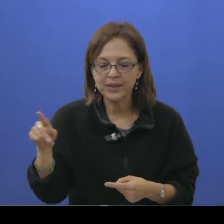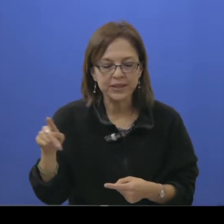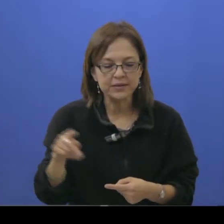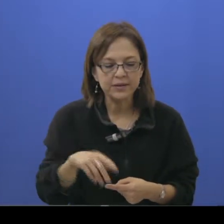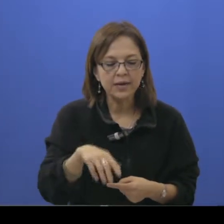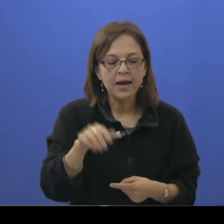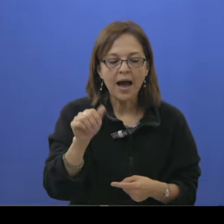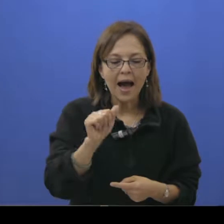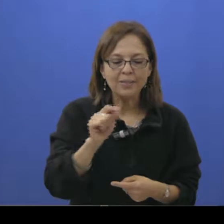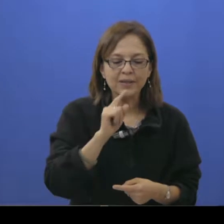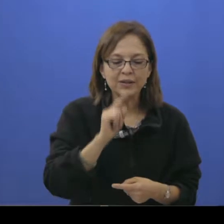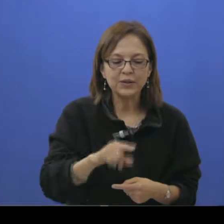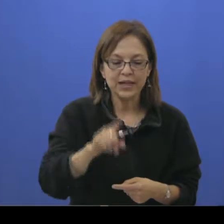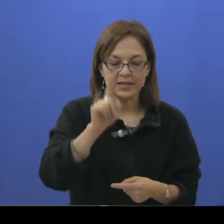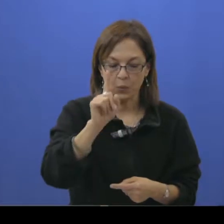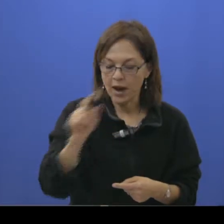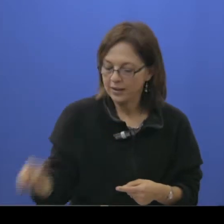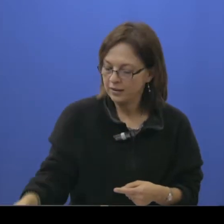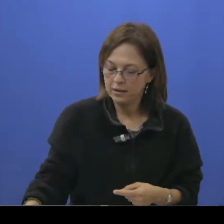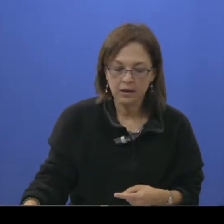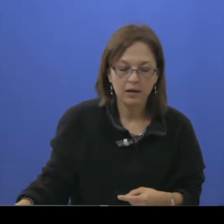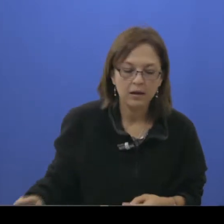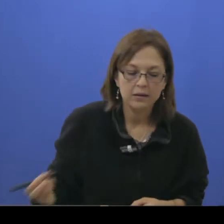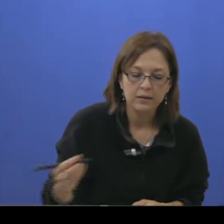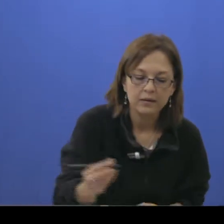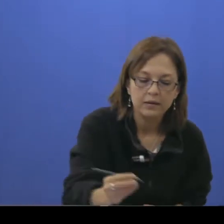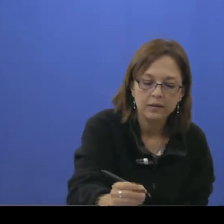and period. Amplitude is 1.